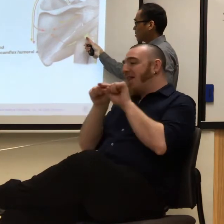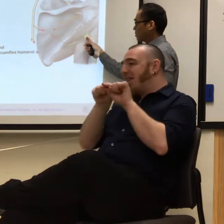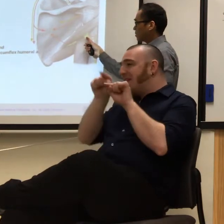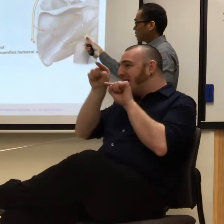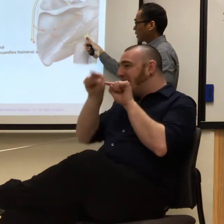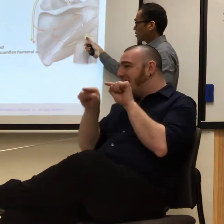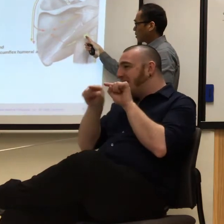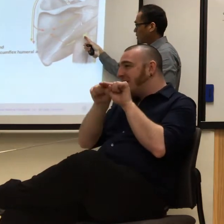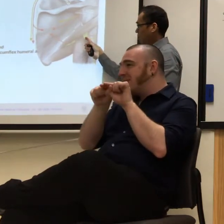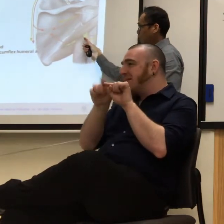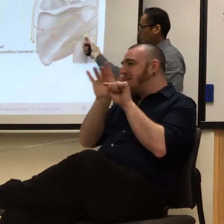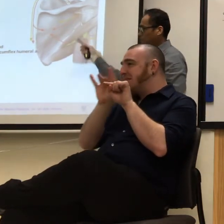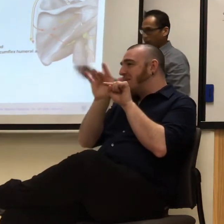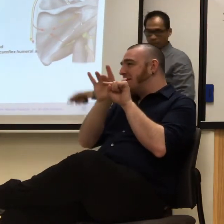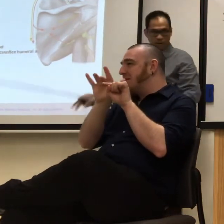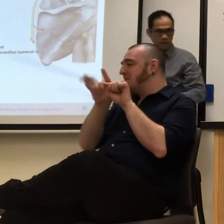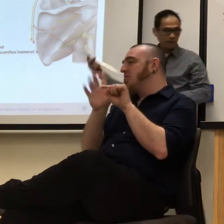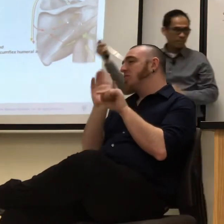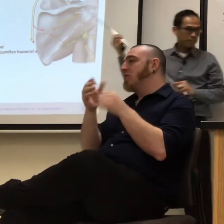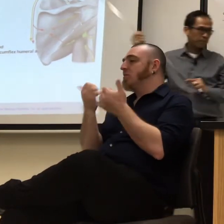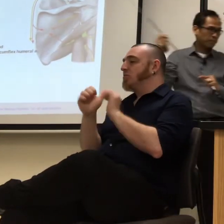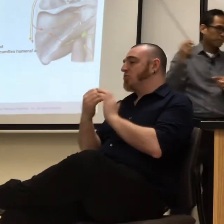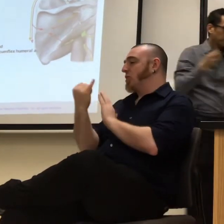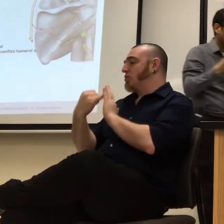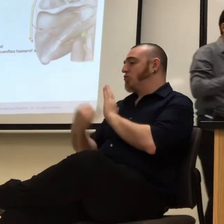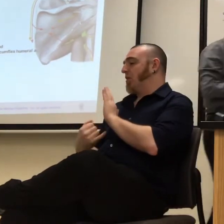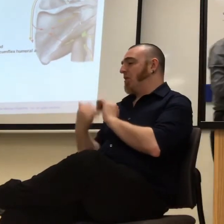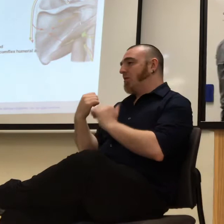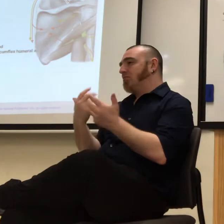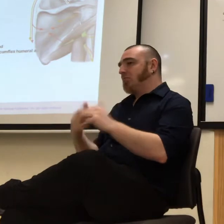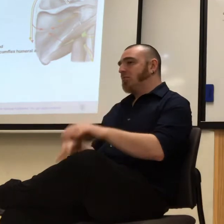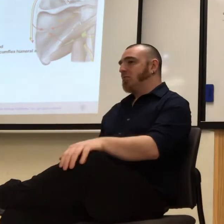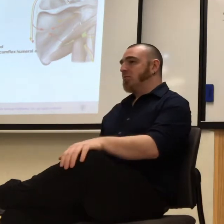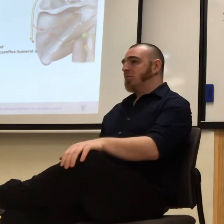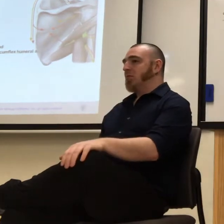space. Okay, so let me kind of draw that there.